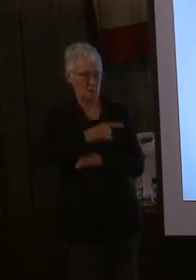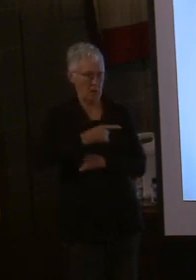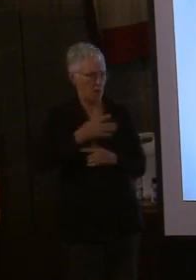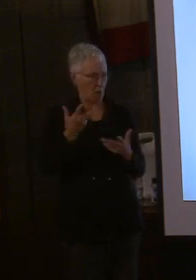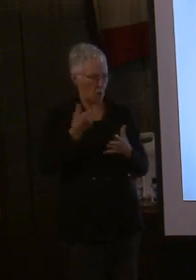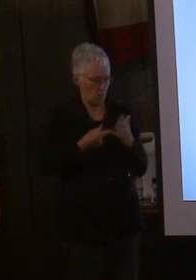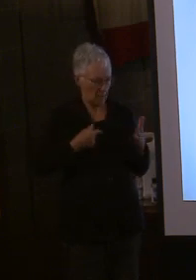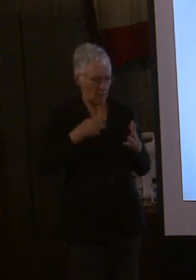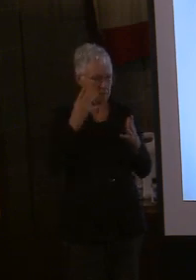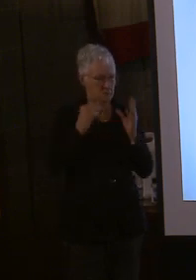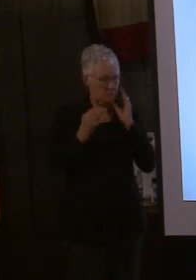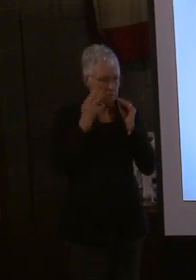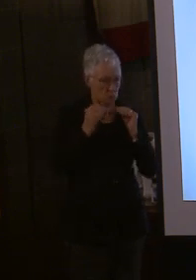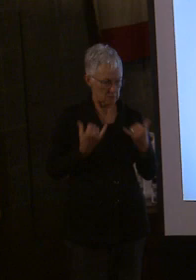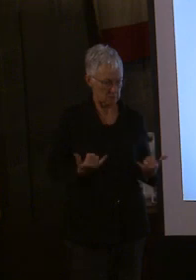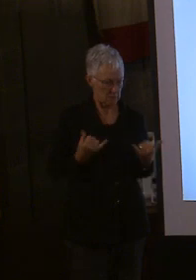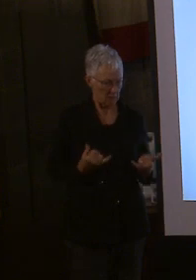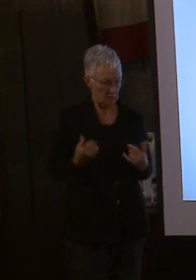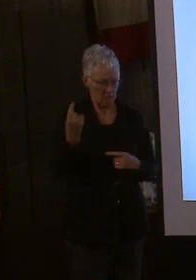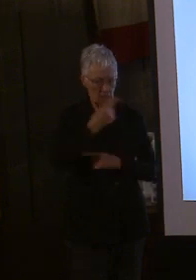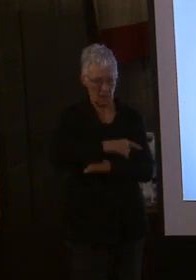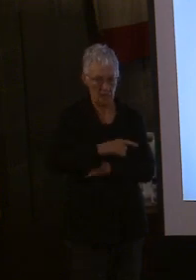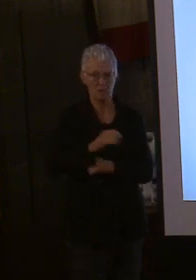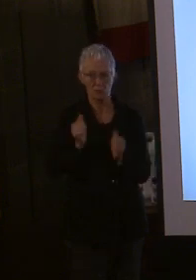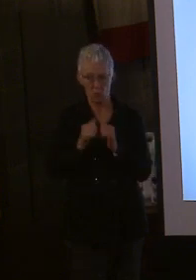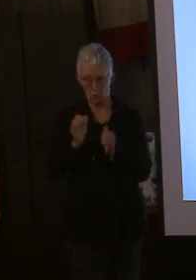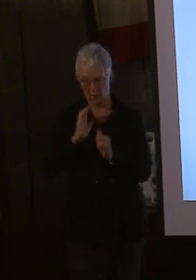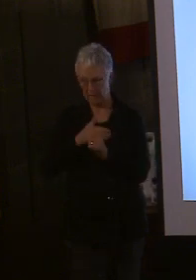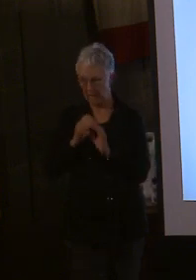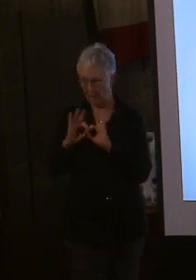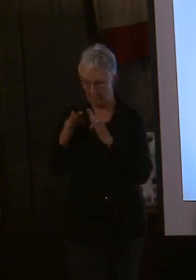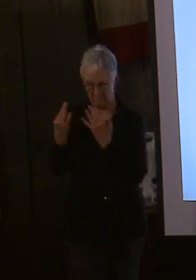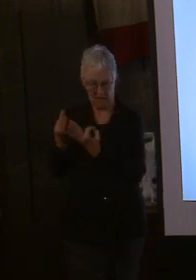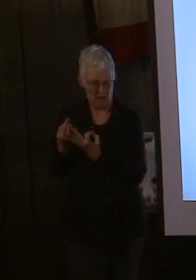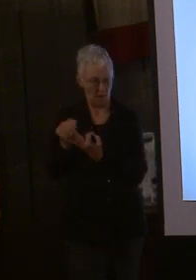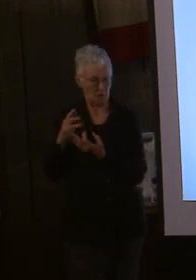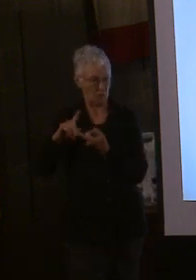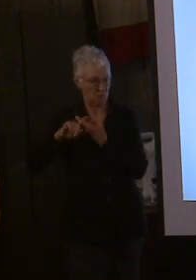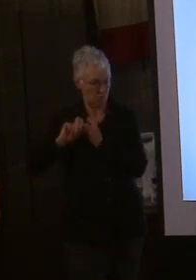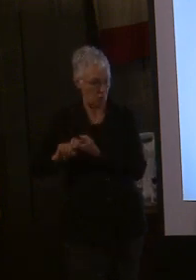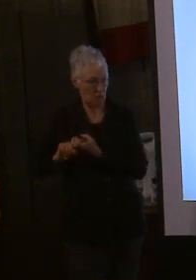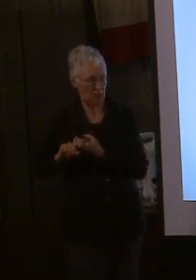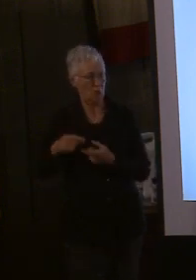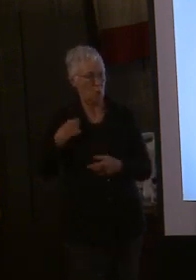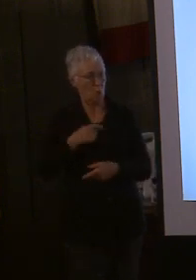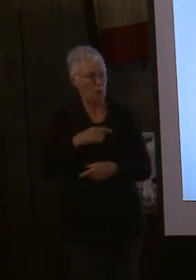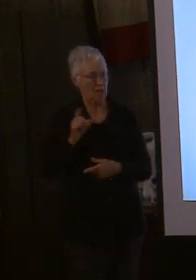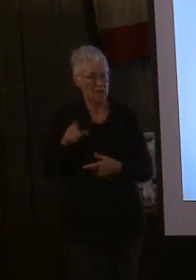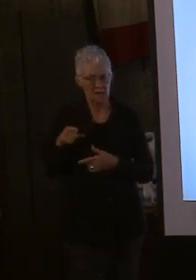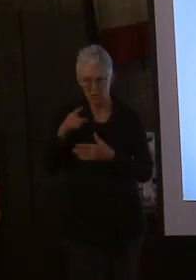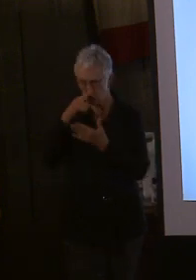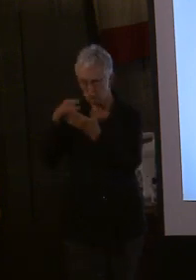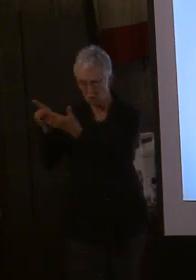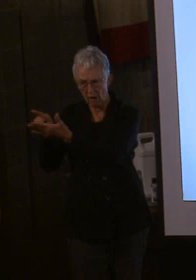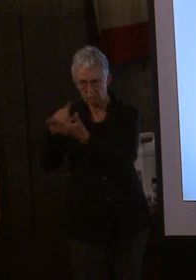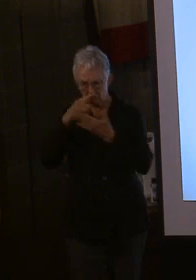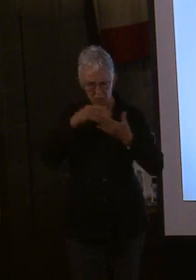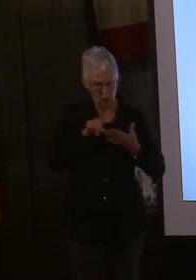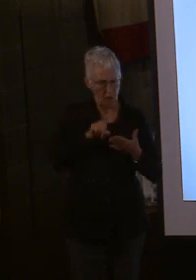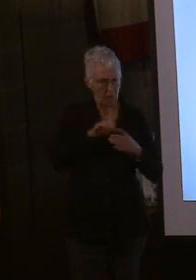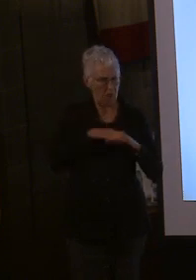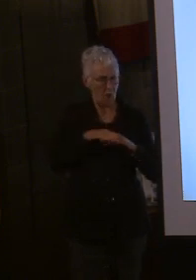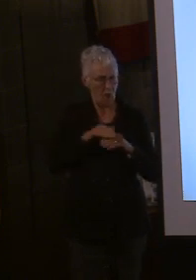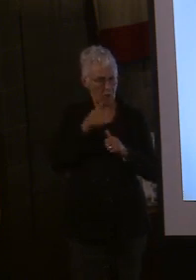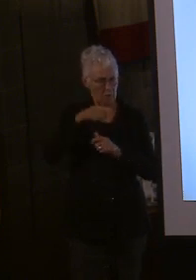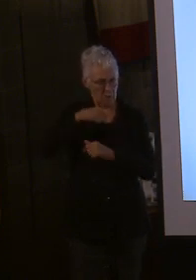loved ones and community partners, people we work with, check in with each other as well and help each other when you know somebody seems